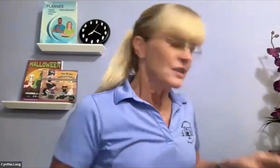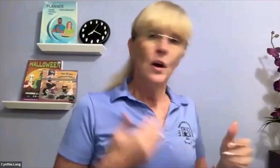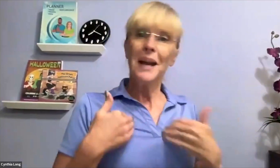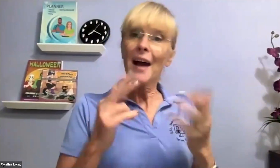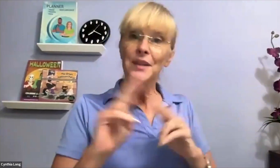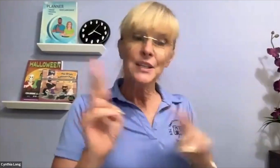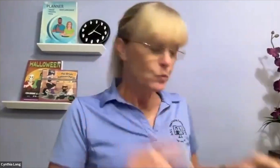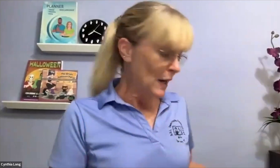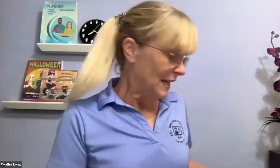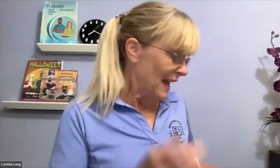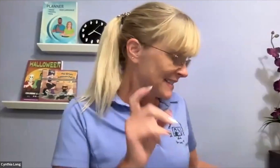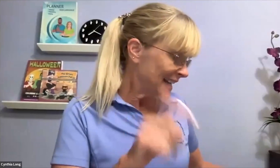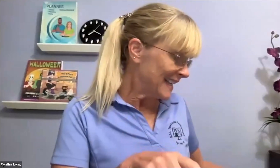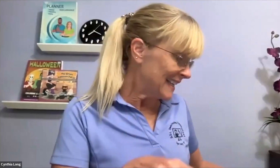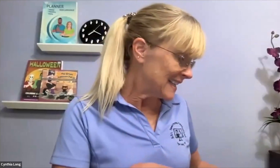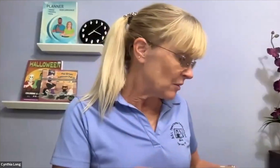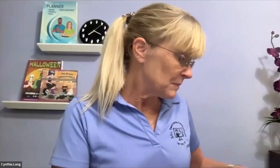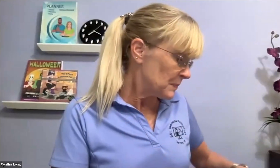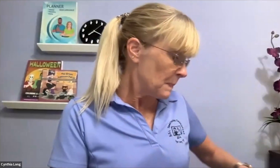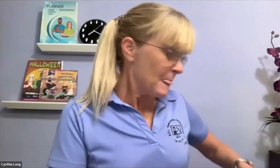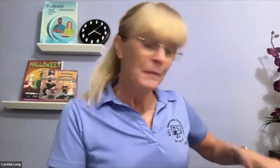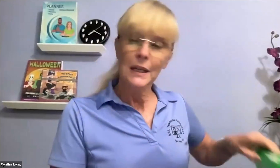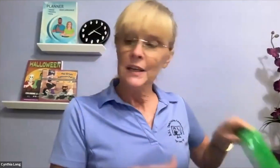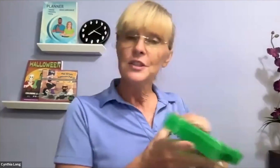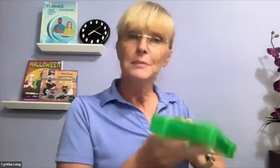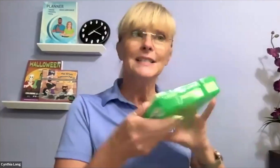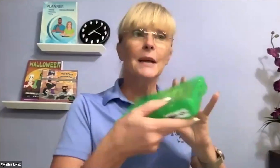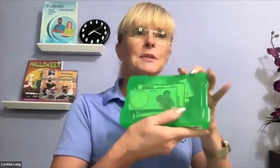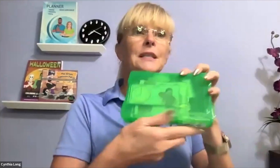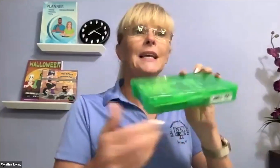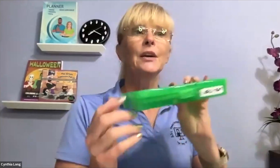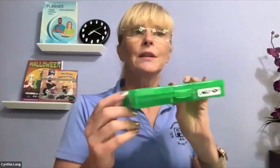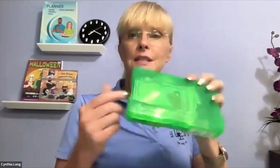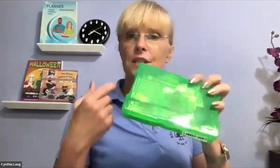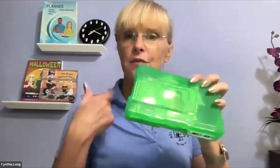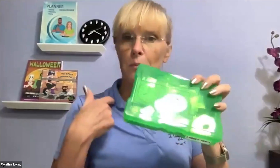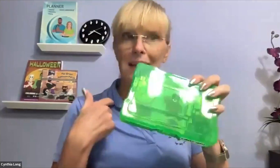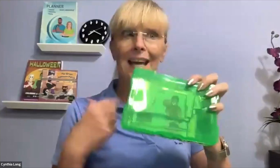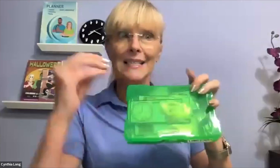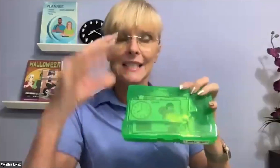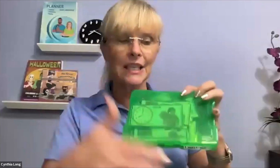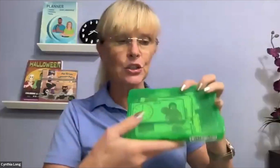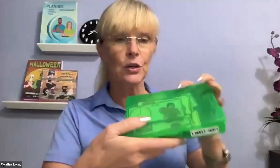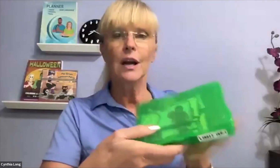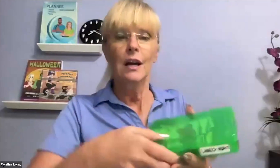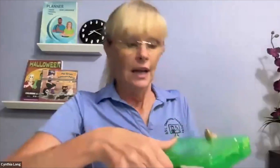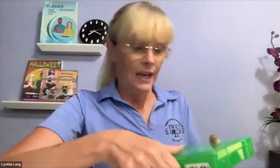So I'm going to have these ready as I need them. I'm going to give you some examples. In here, this is for me as the teacher, and